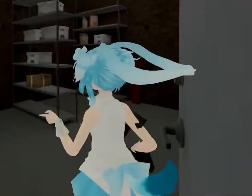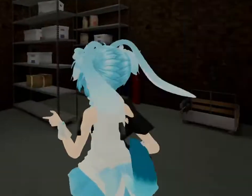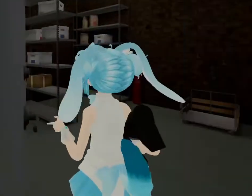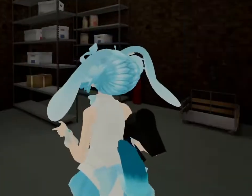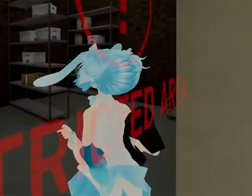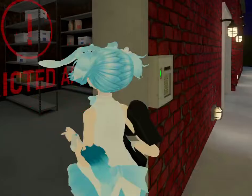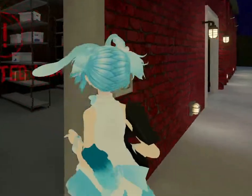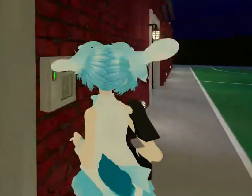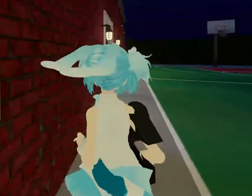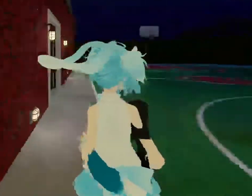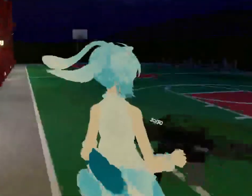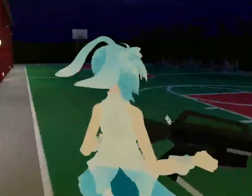Hello.